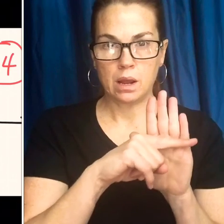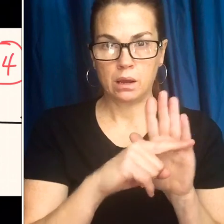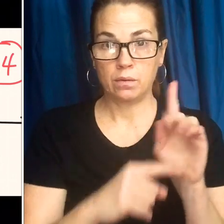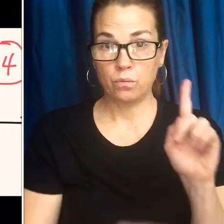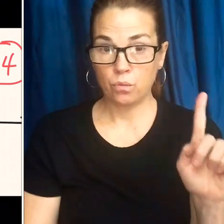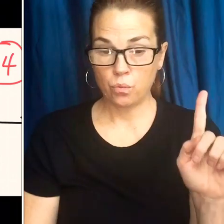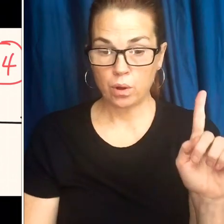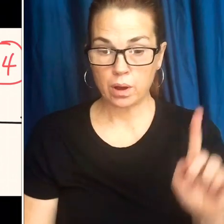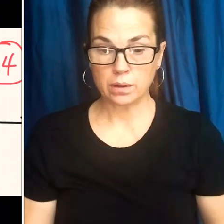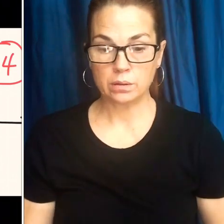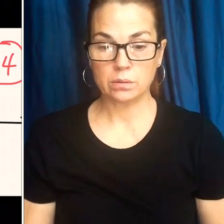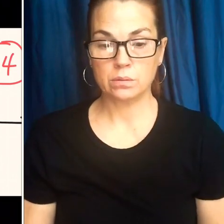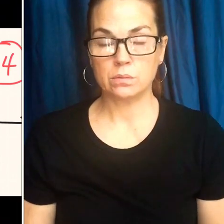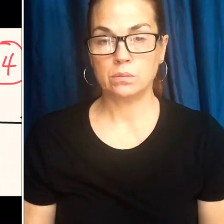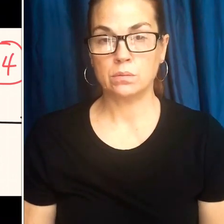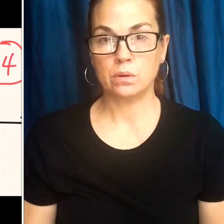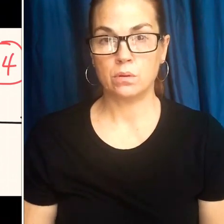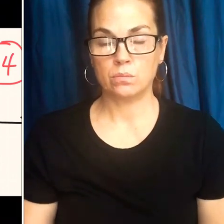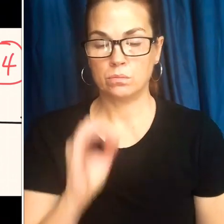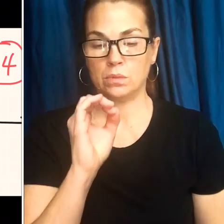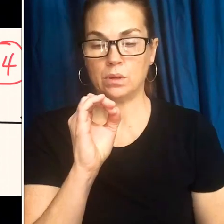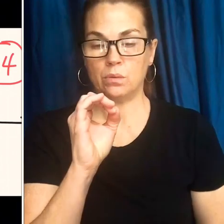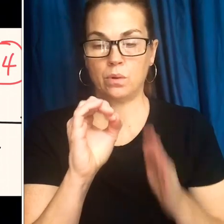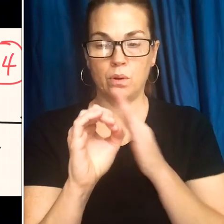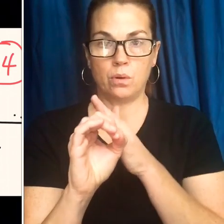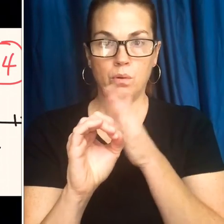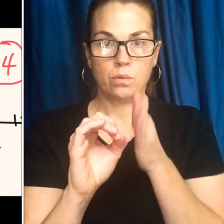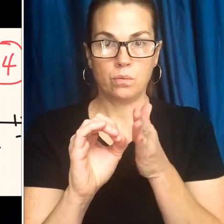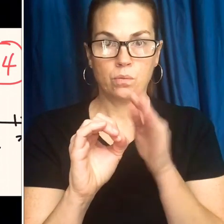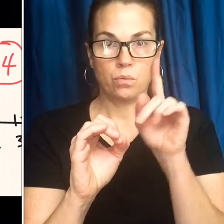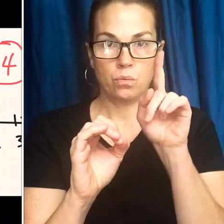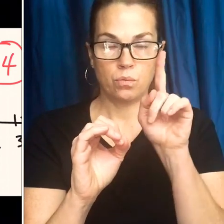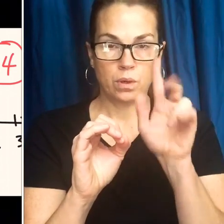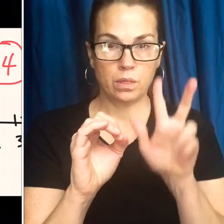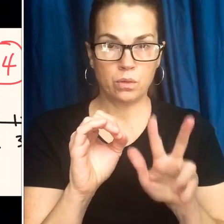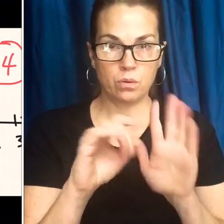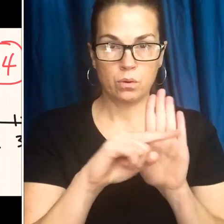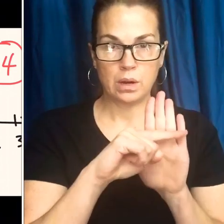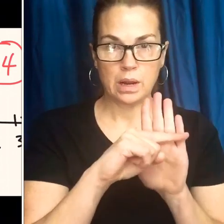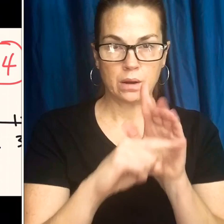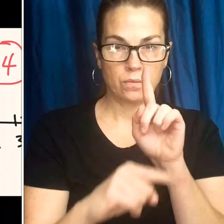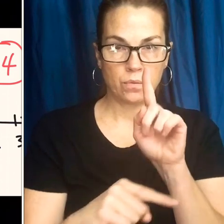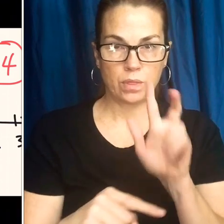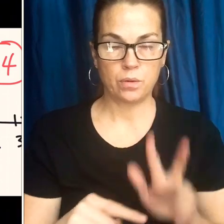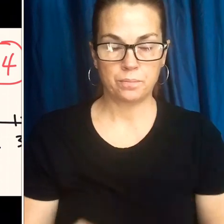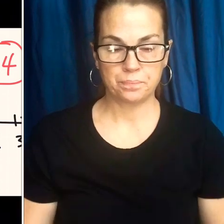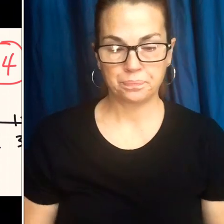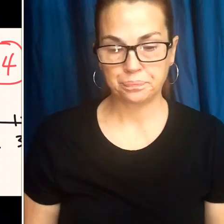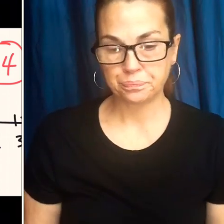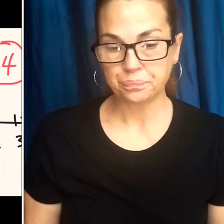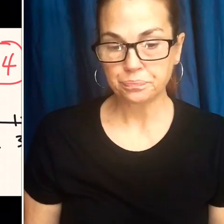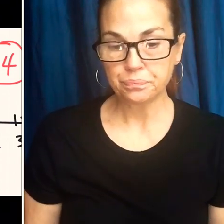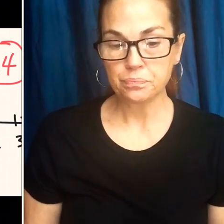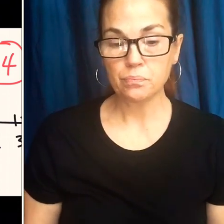And then on the other side of 0, we know we have 1, 2, 3. 1/2 is going to be halfway